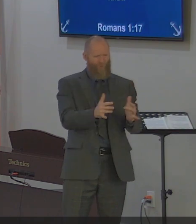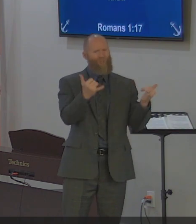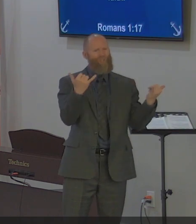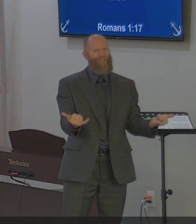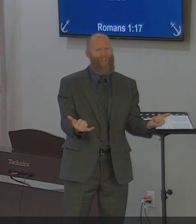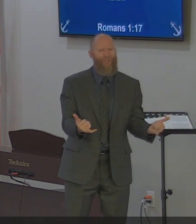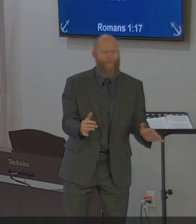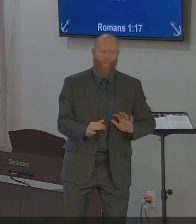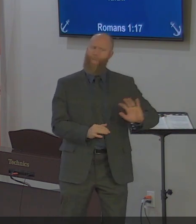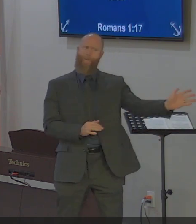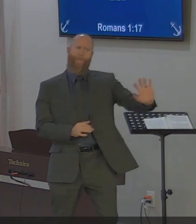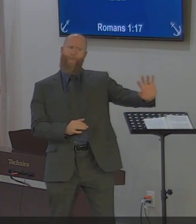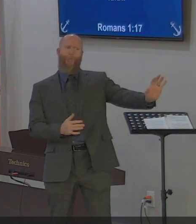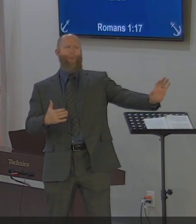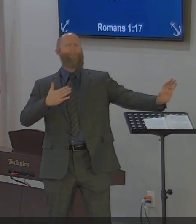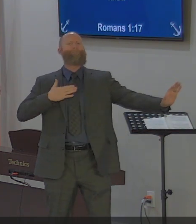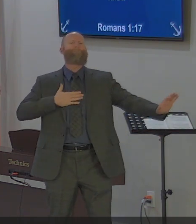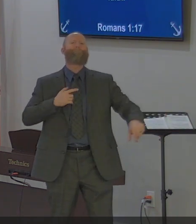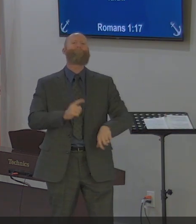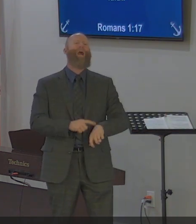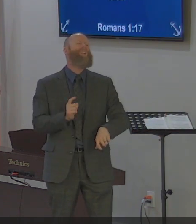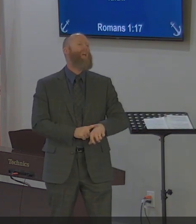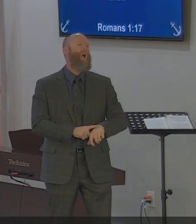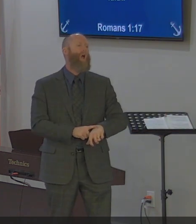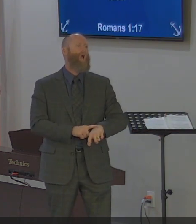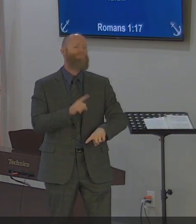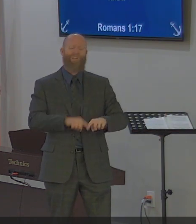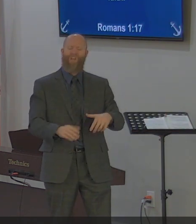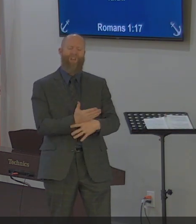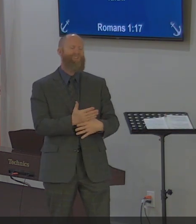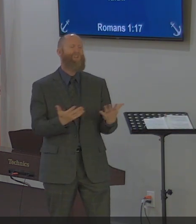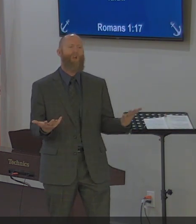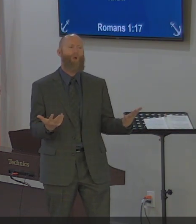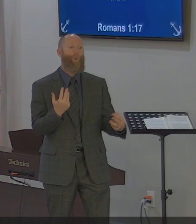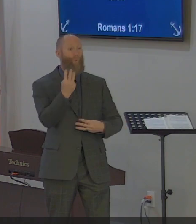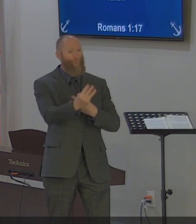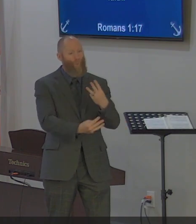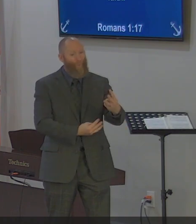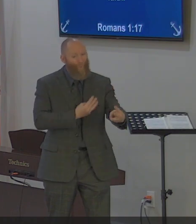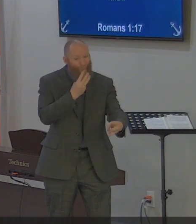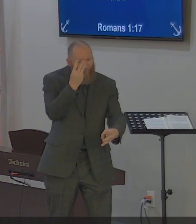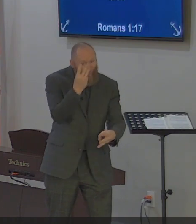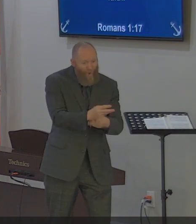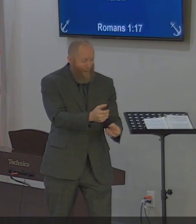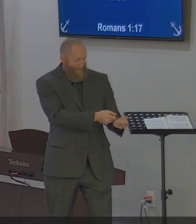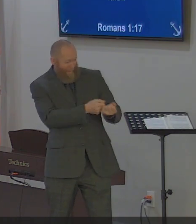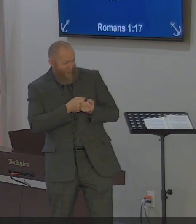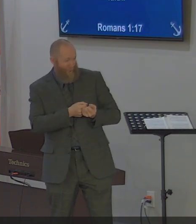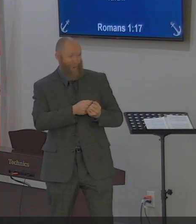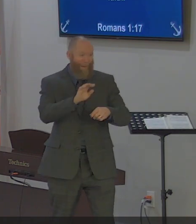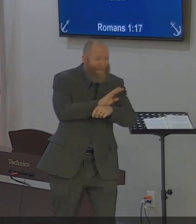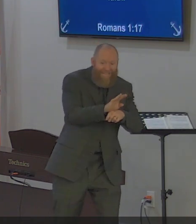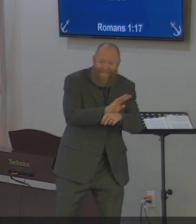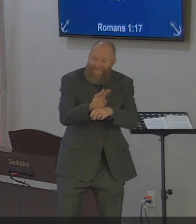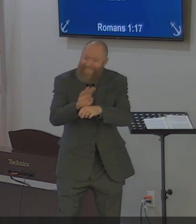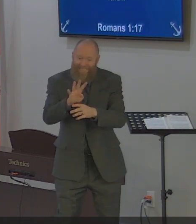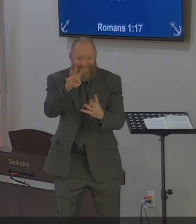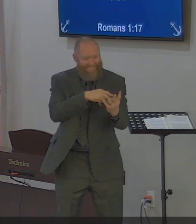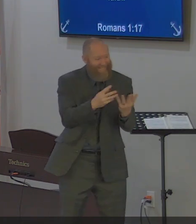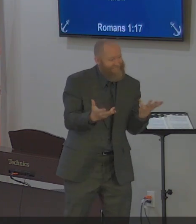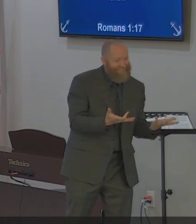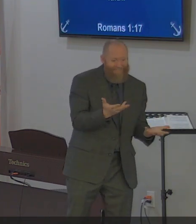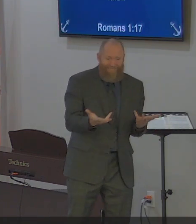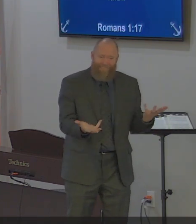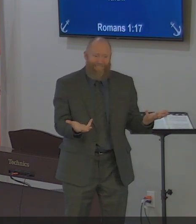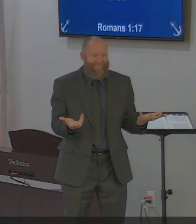first is our time. Today, the world pulls at our time in so many different directions, right? We don't have time to get